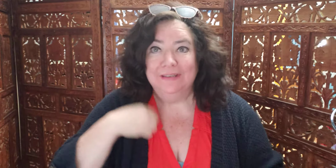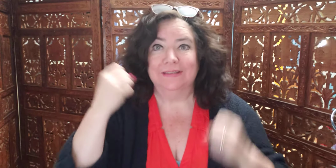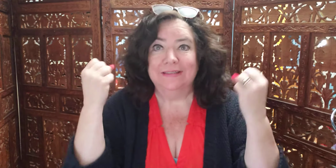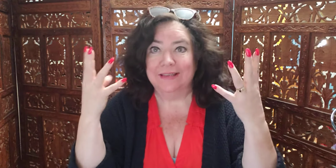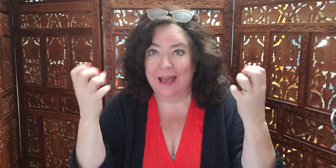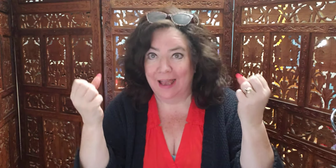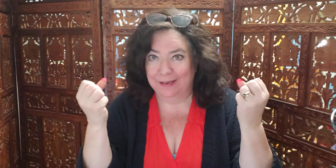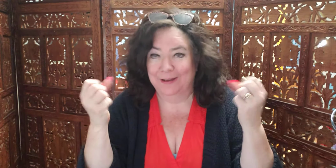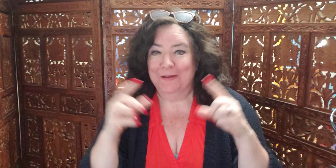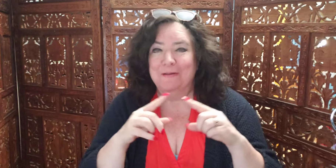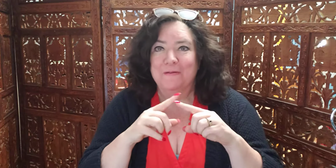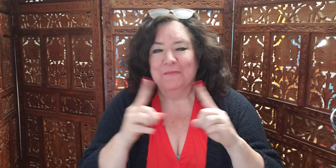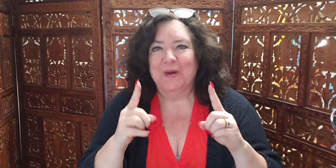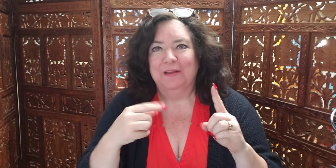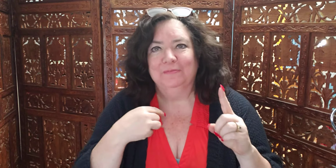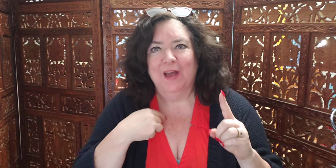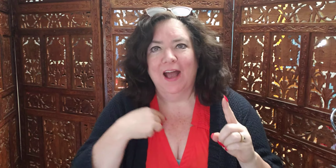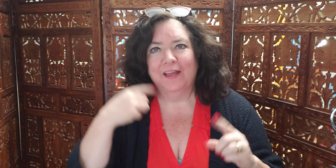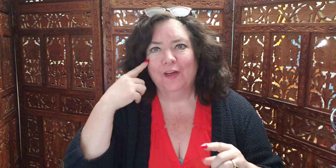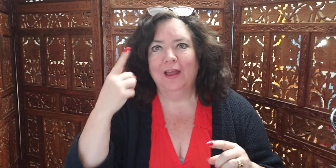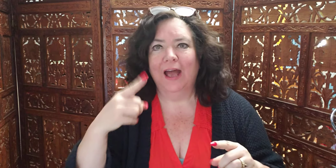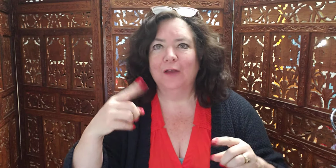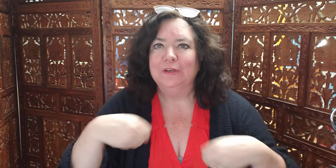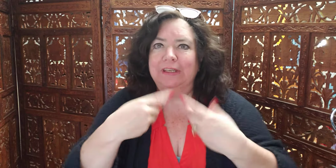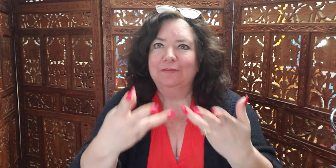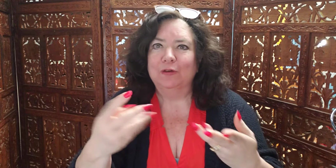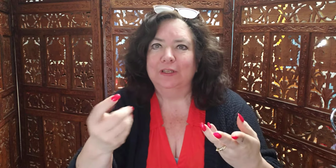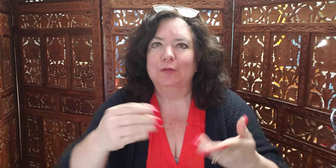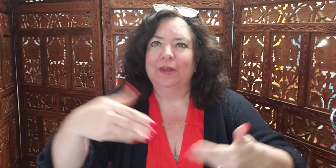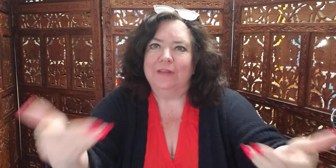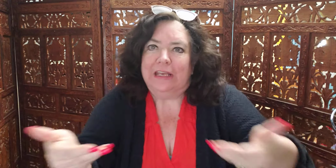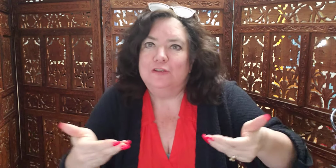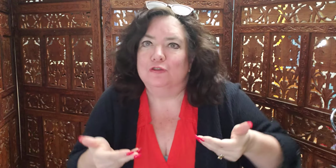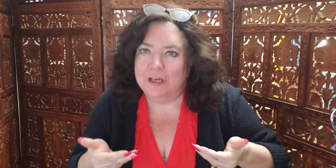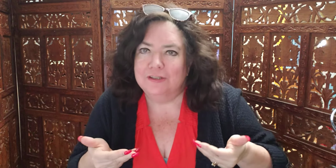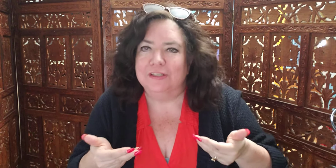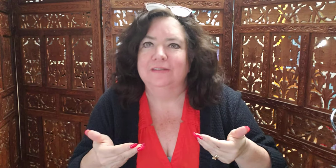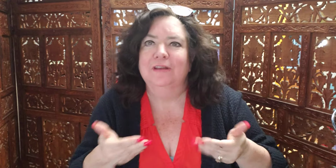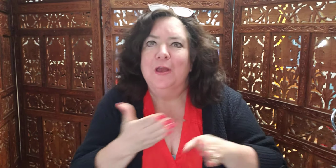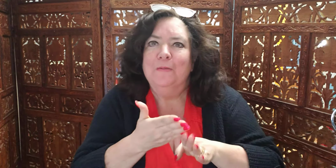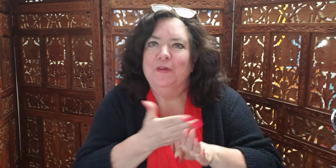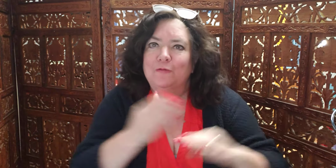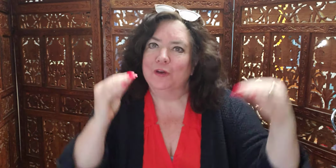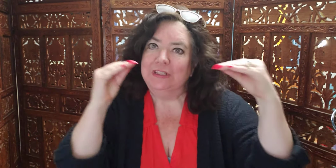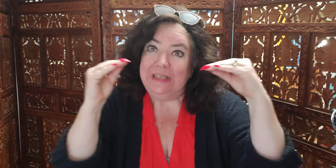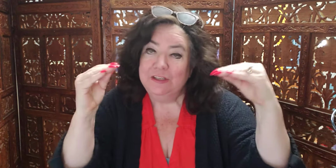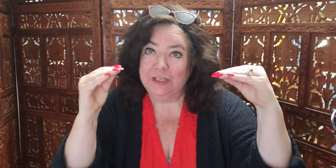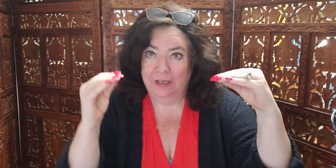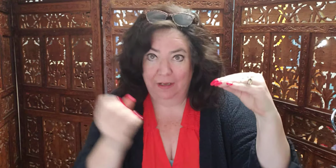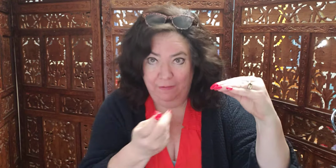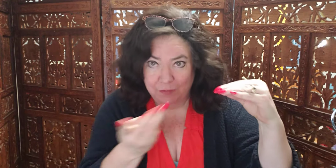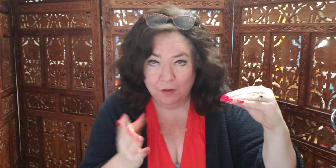to sign, but I thought I would give you a little bit of an introduction before teaching a few of